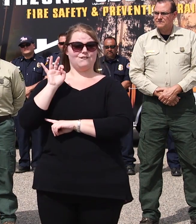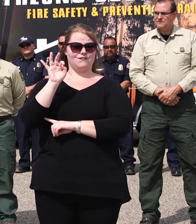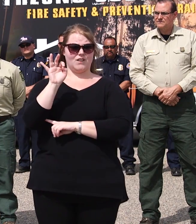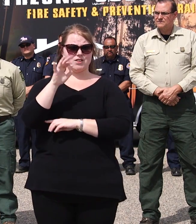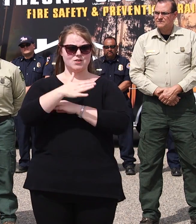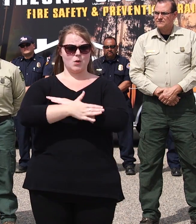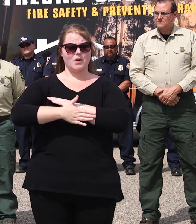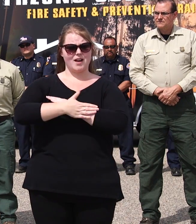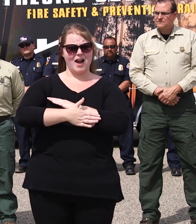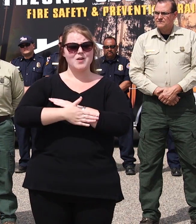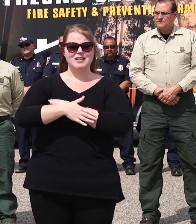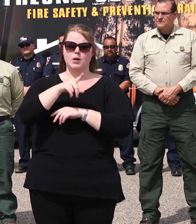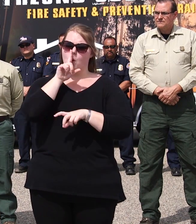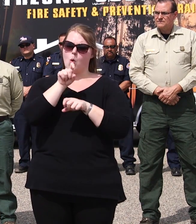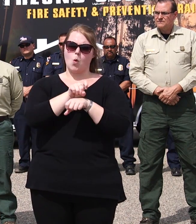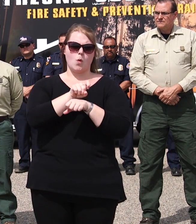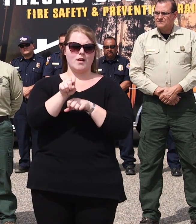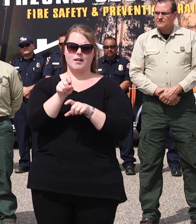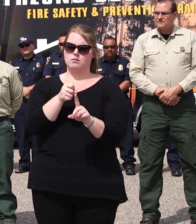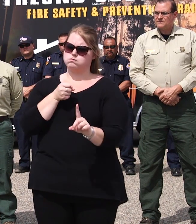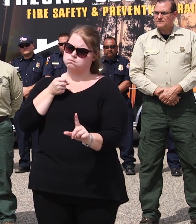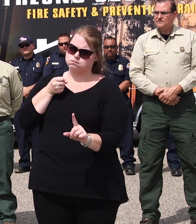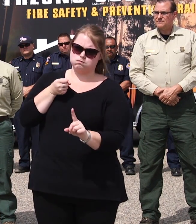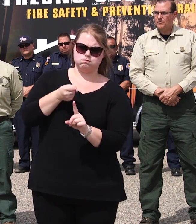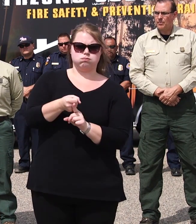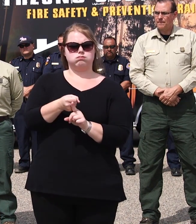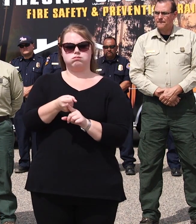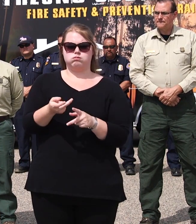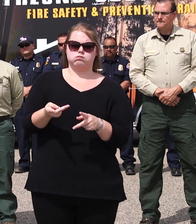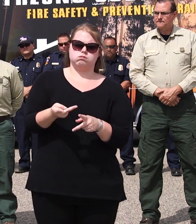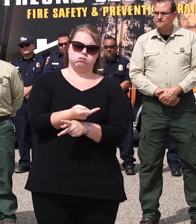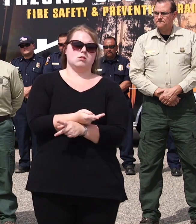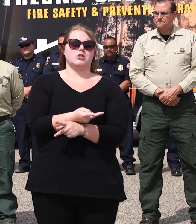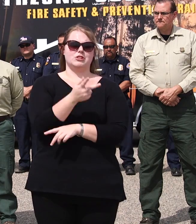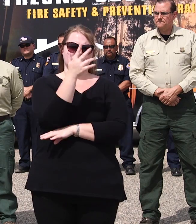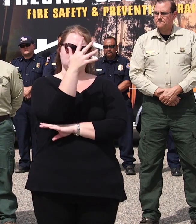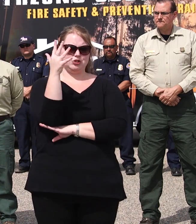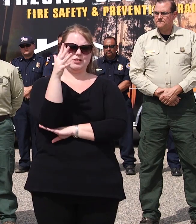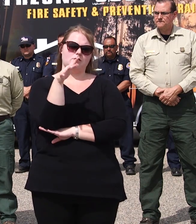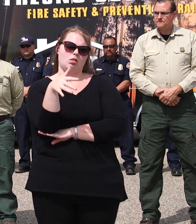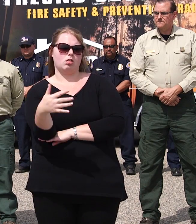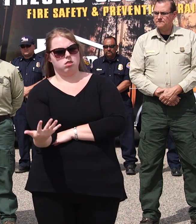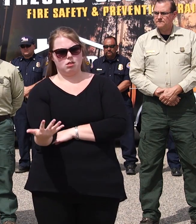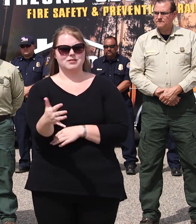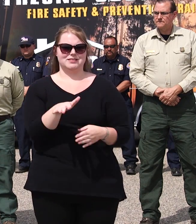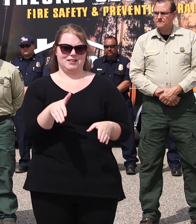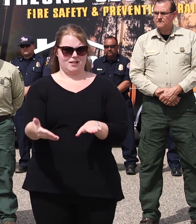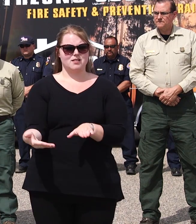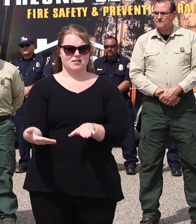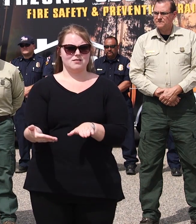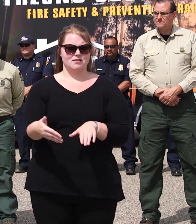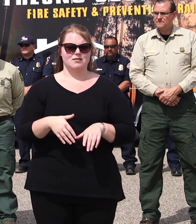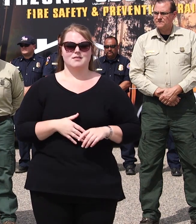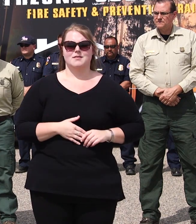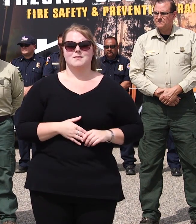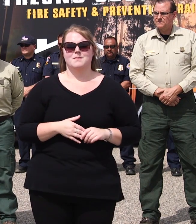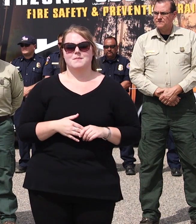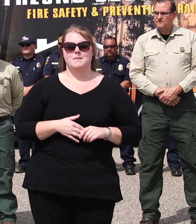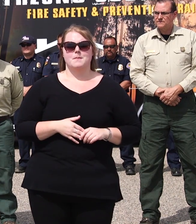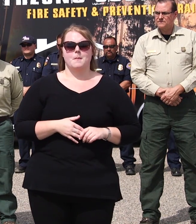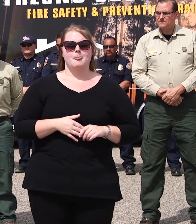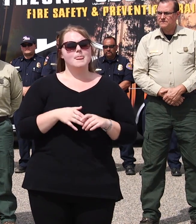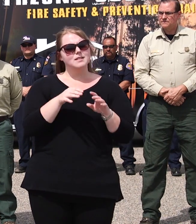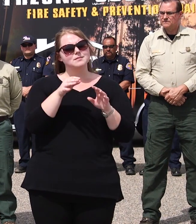County really has had the brunt of a lot of that tree mortality. And it's important